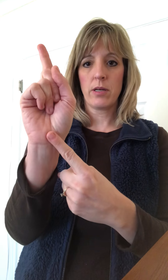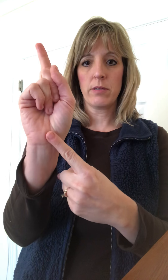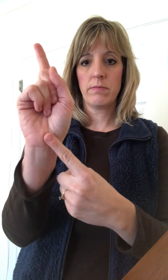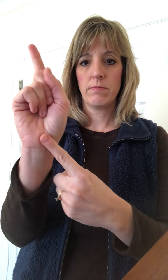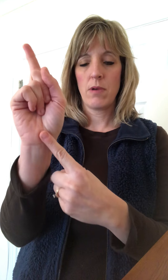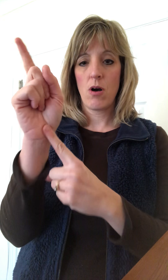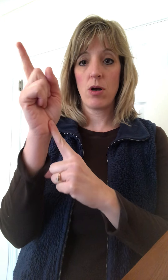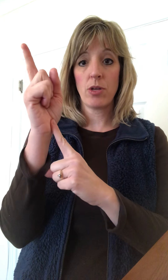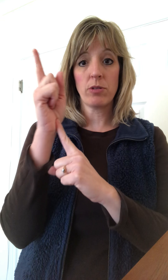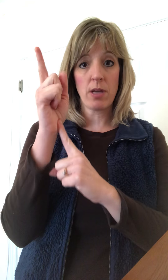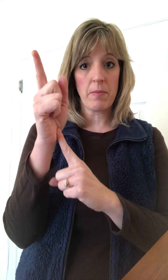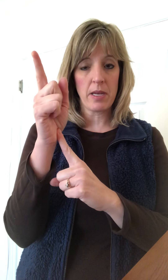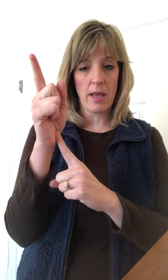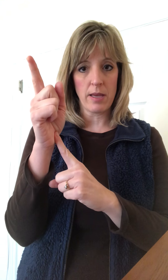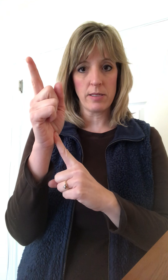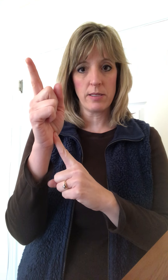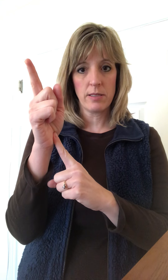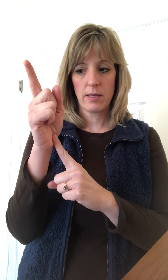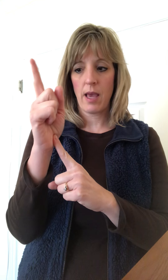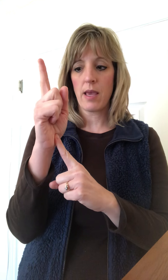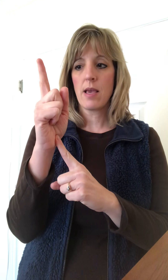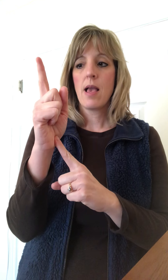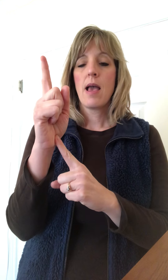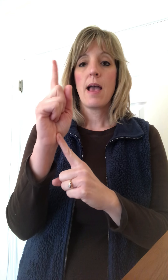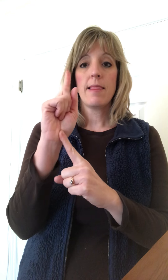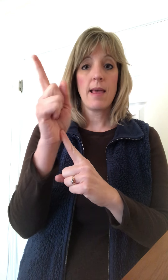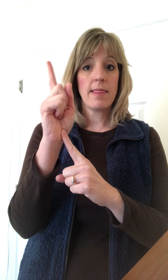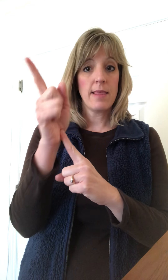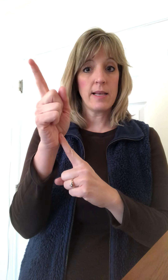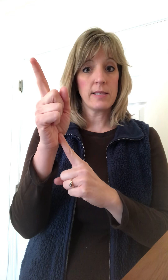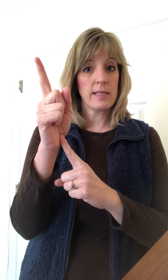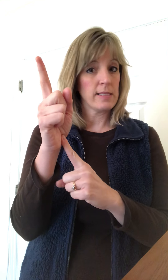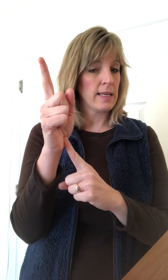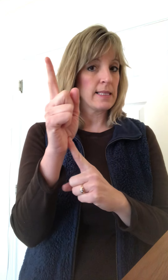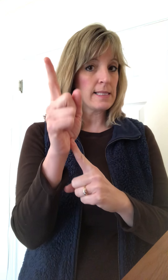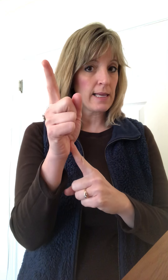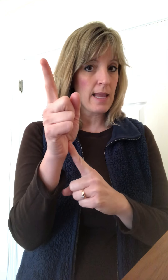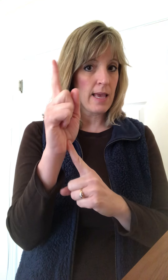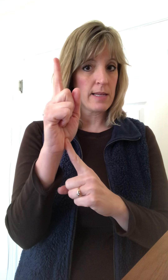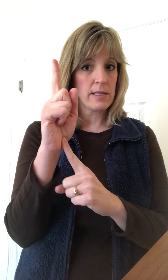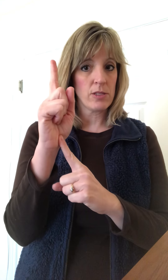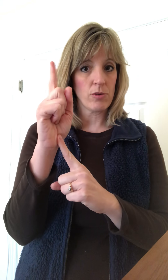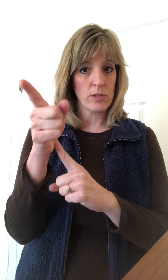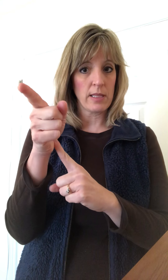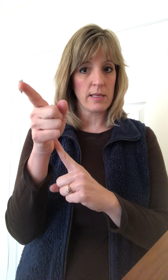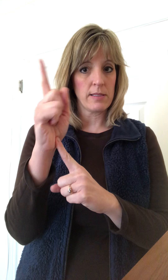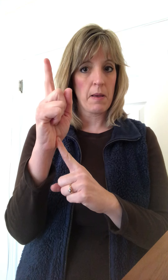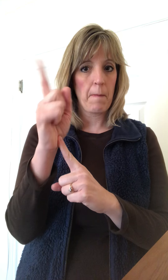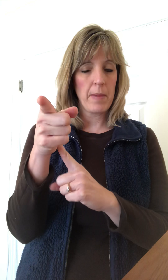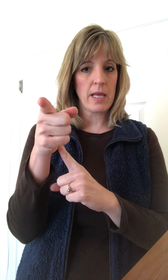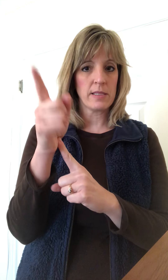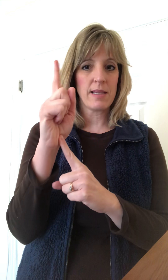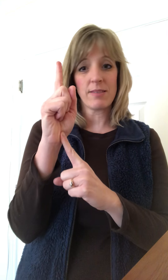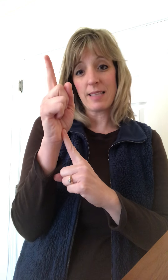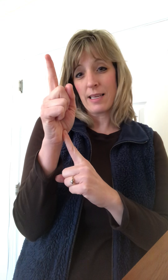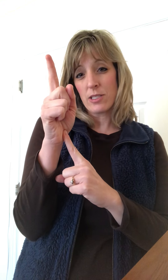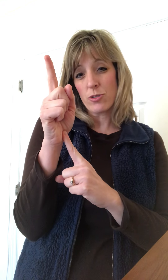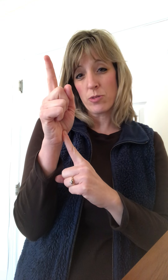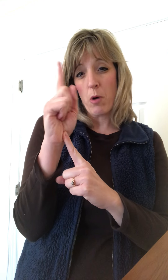here, on your dominant hand, okay? And then this is like the second hand, and so it goes like this, minutes. Now seconds are